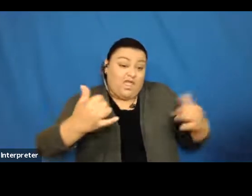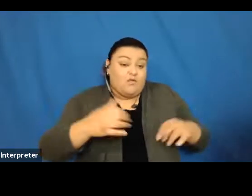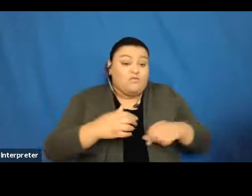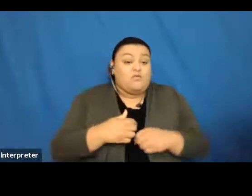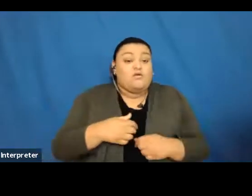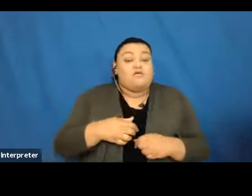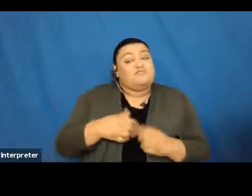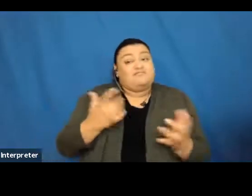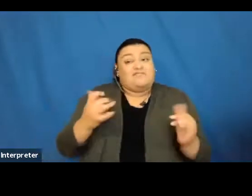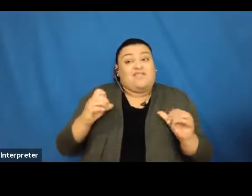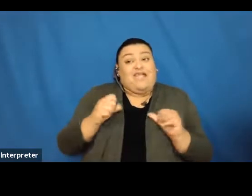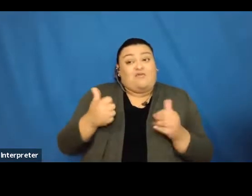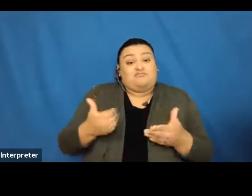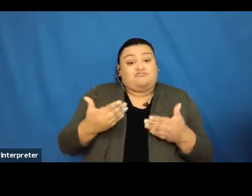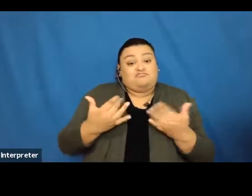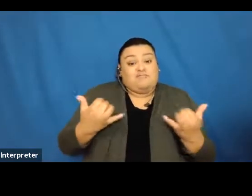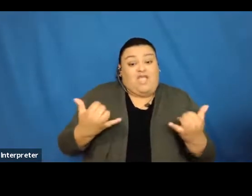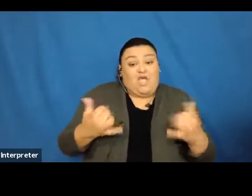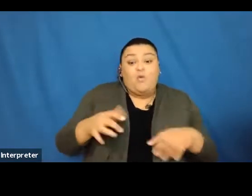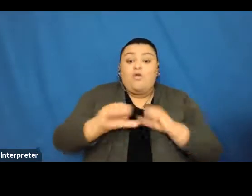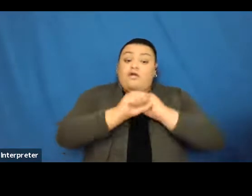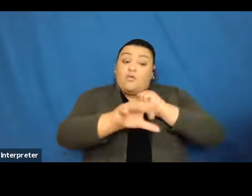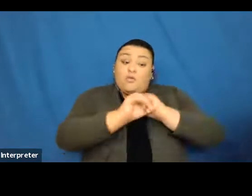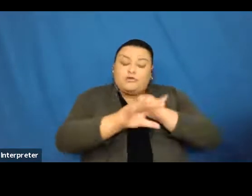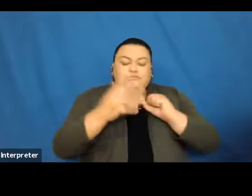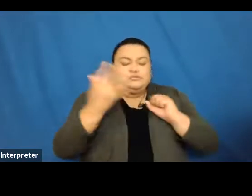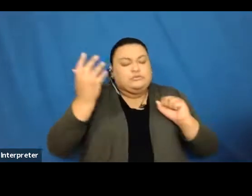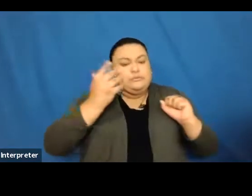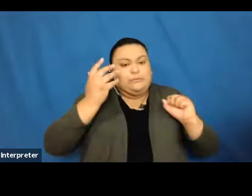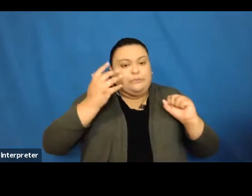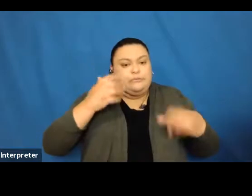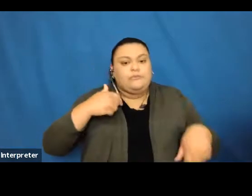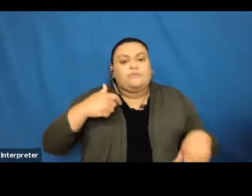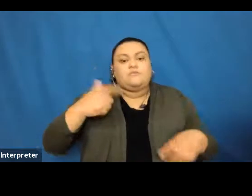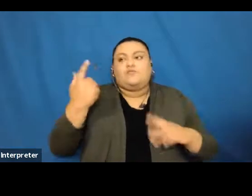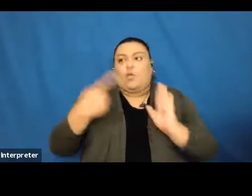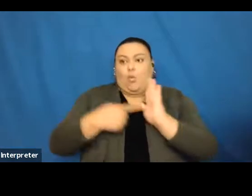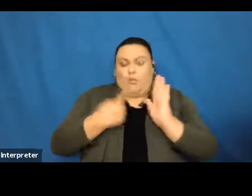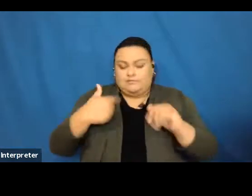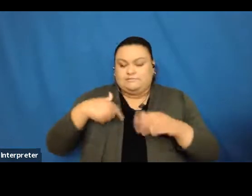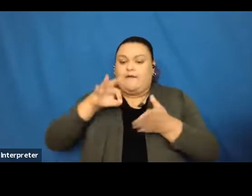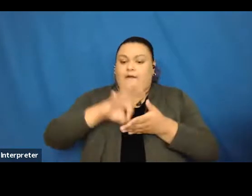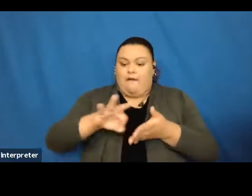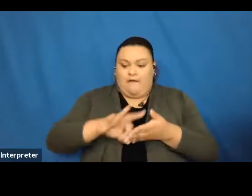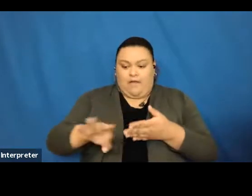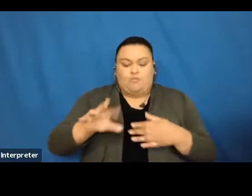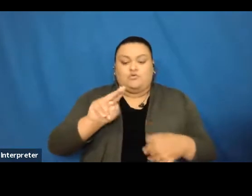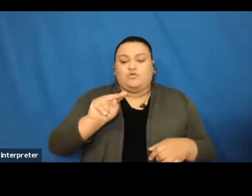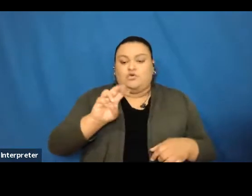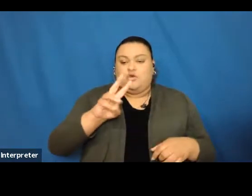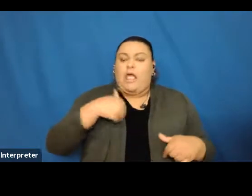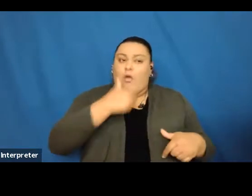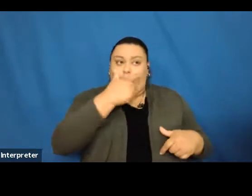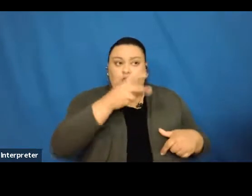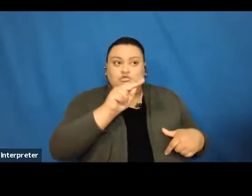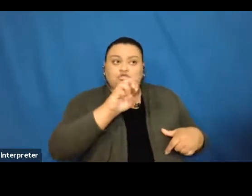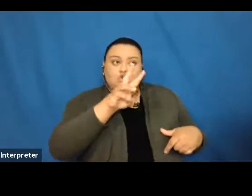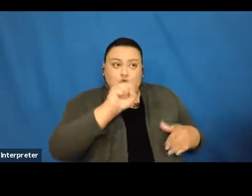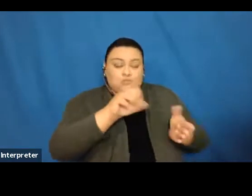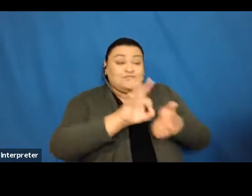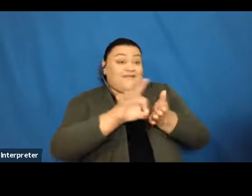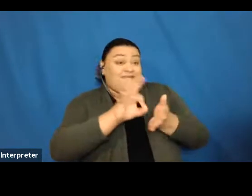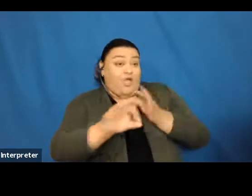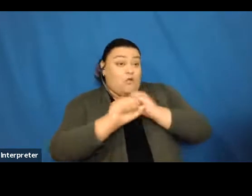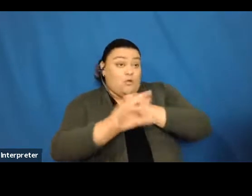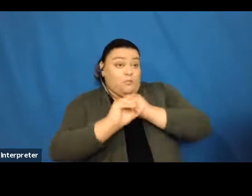is. Commercials, my God! I mean, one time I counted when I was watching the news. I counted commercials in between. I swear